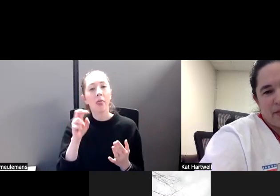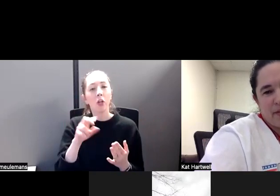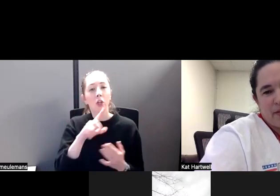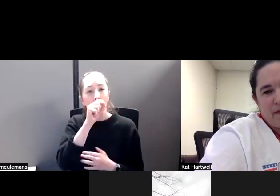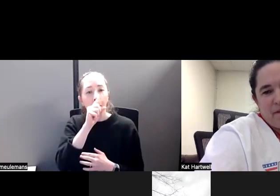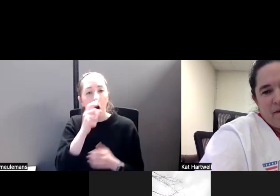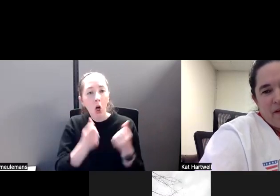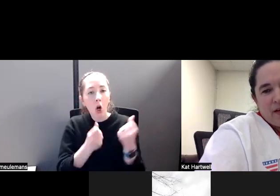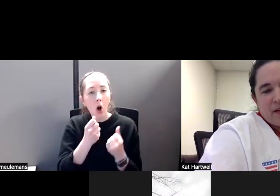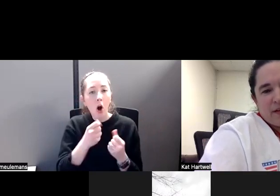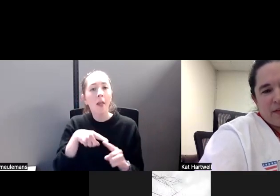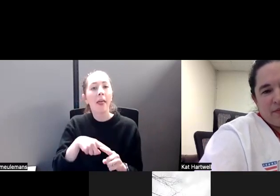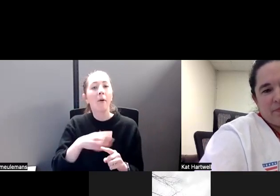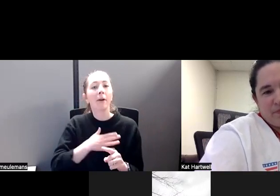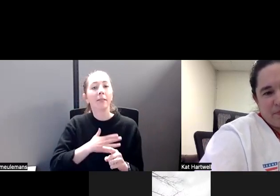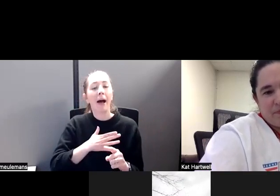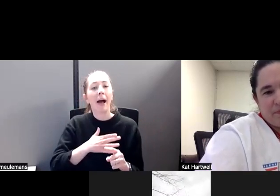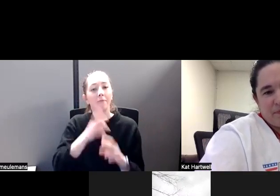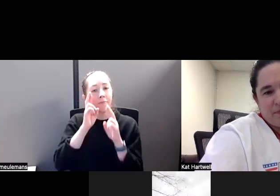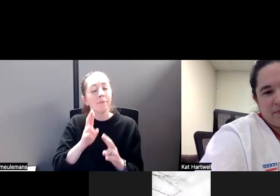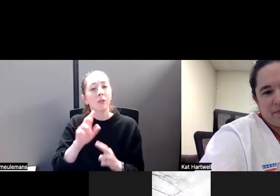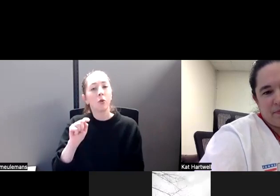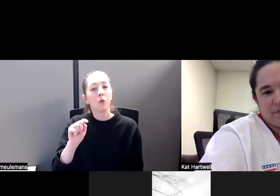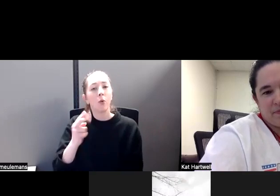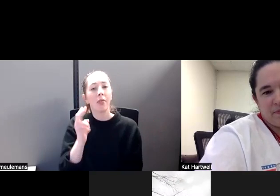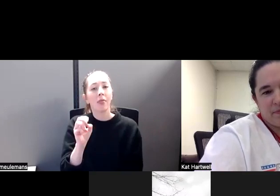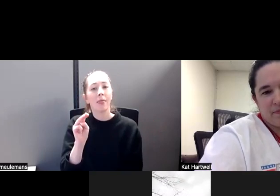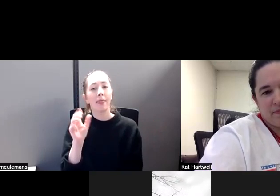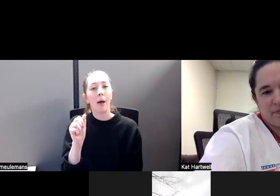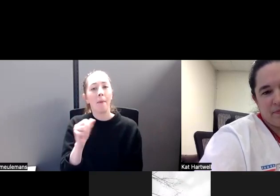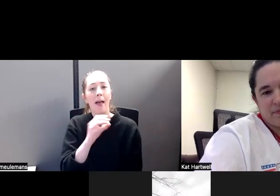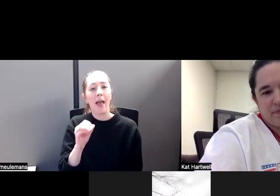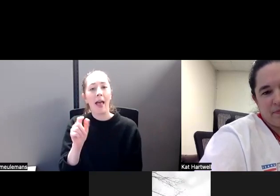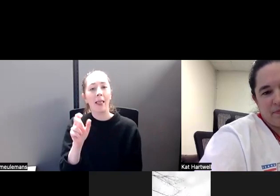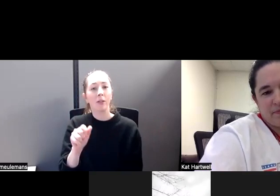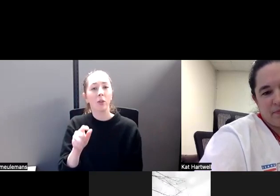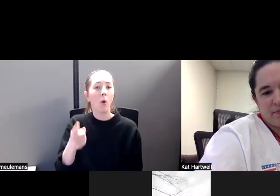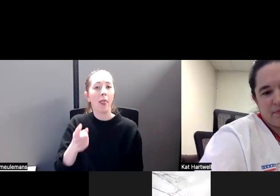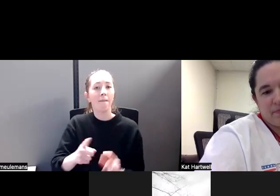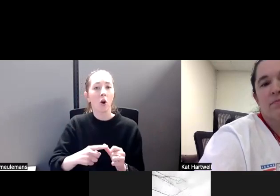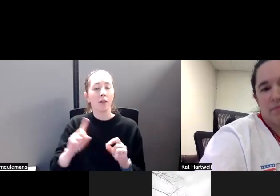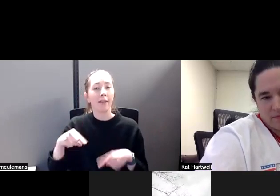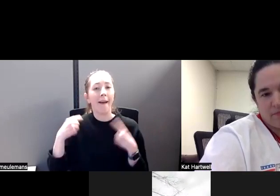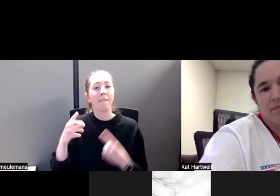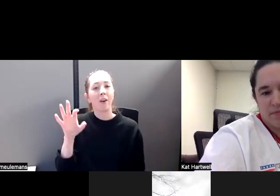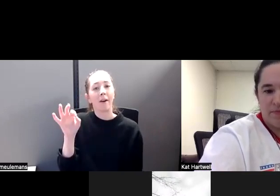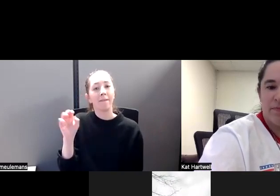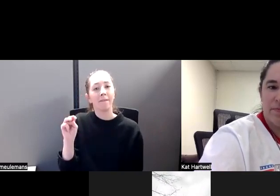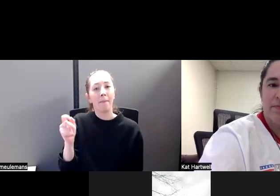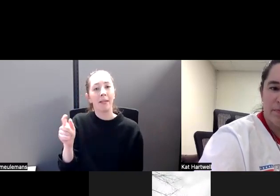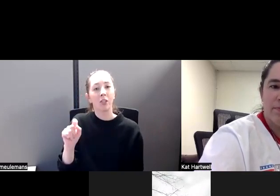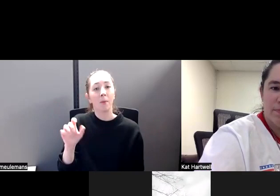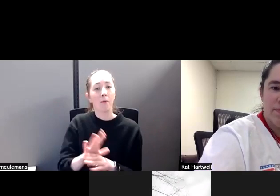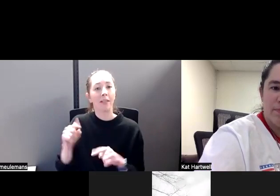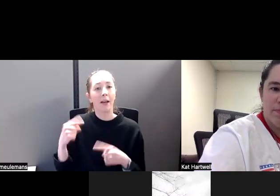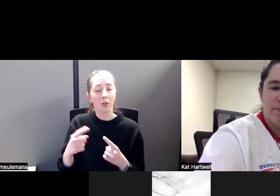to Thelma and Louise. Because that was like one of the first feminist movies of our time, you know? And they found it for me and I was like, hell yeah,